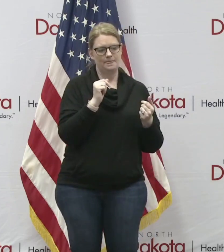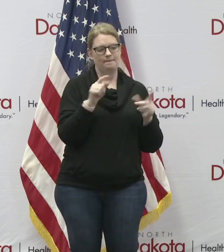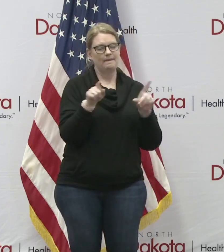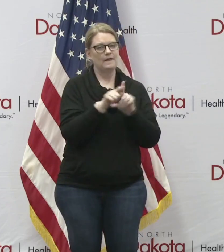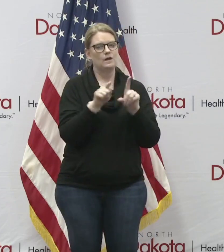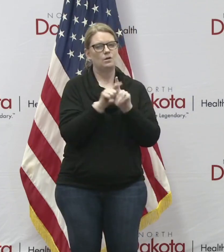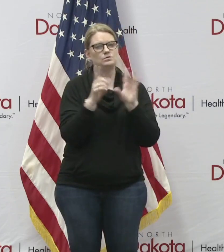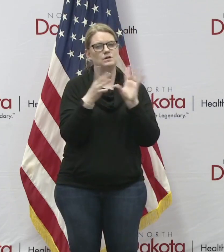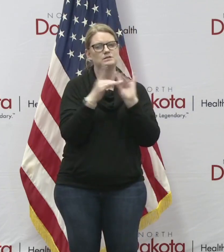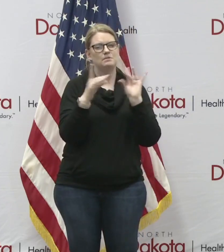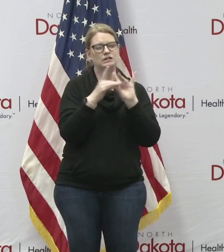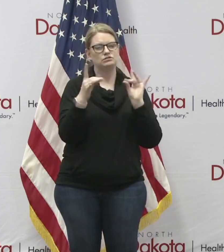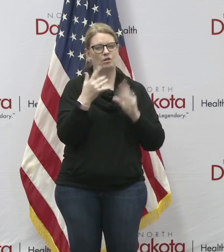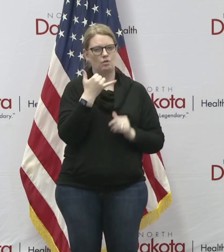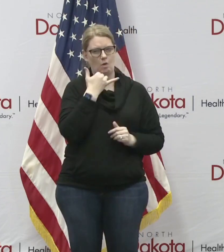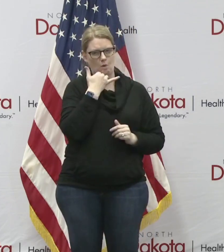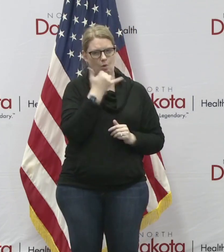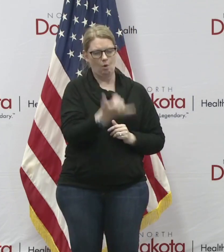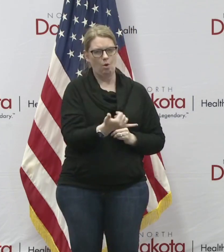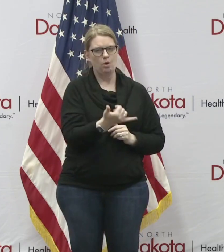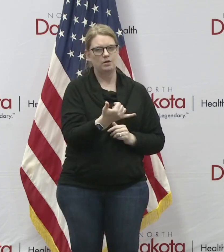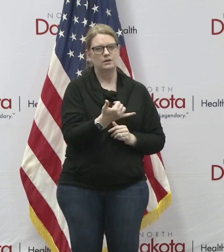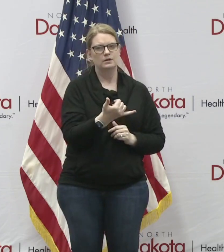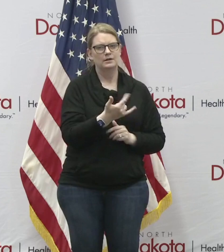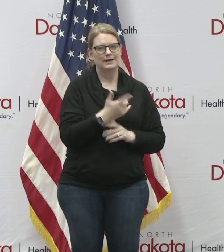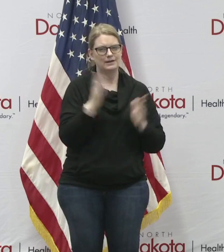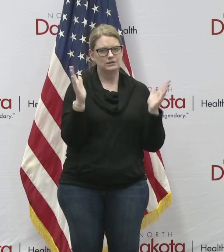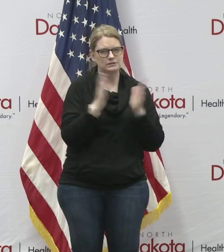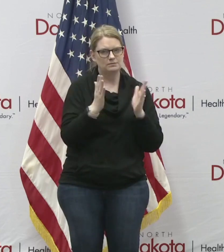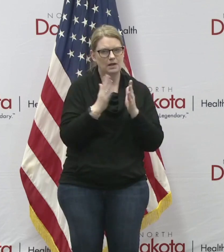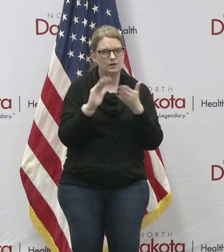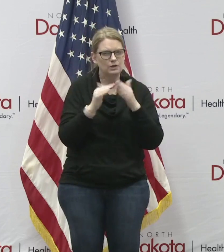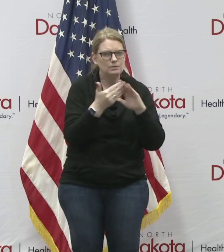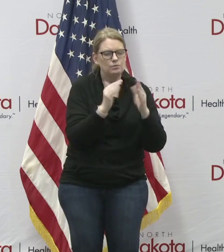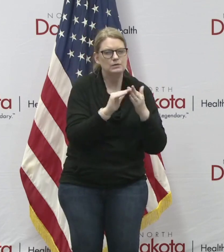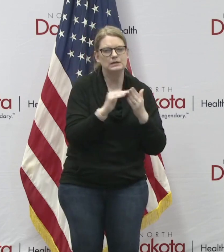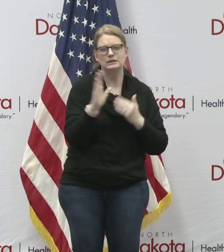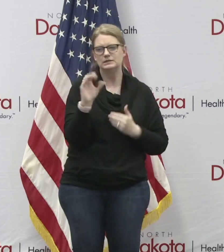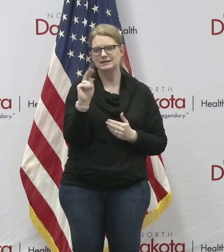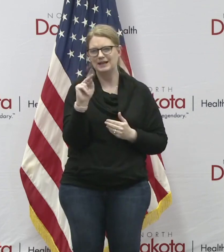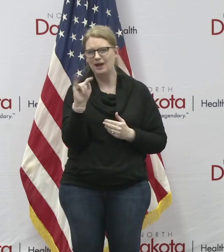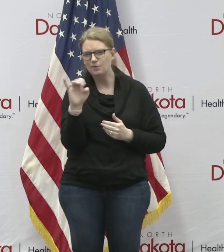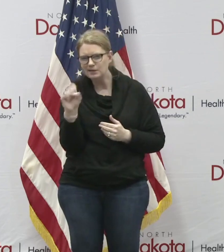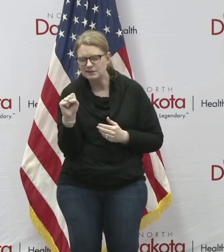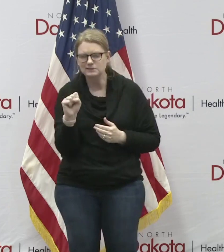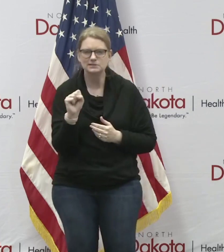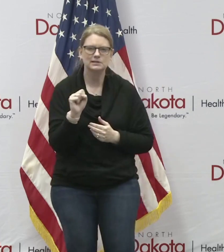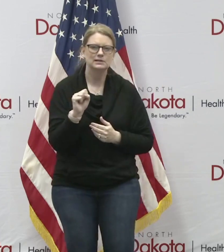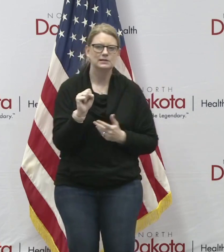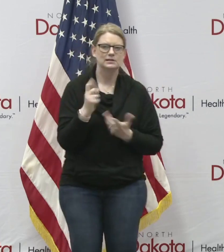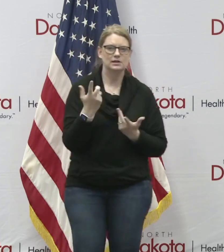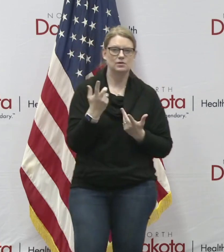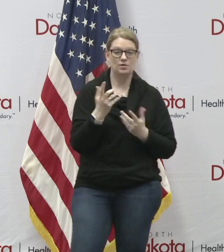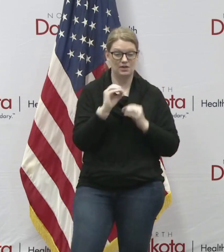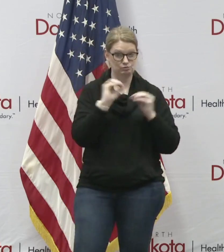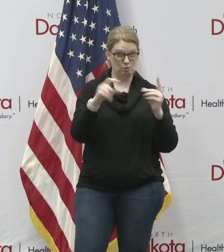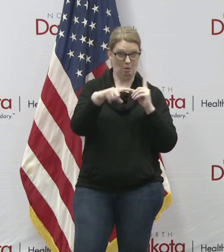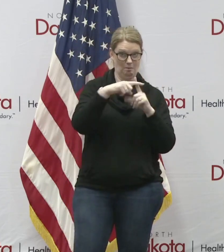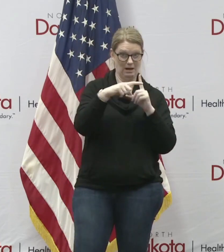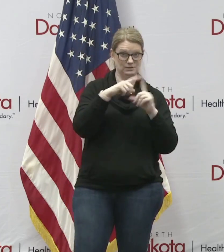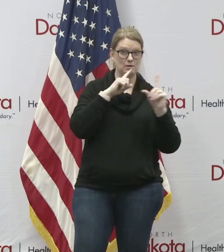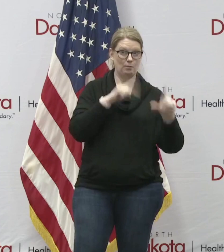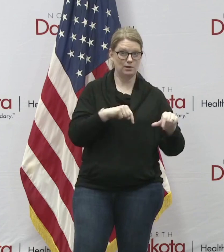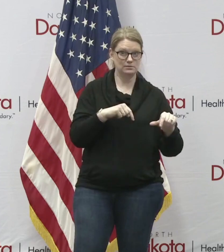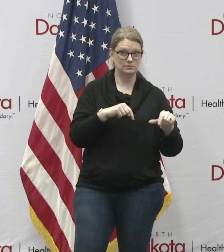to me today on one of the calls that in some of our smaller communities or counties where there's no positives reported